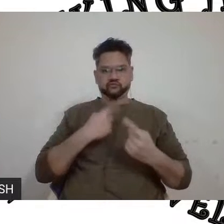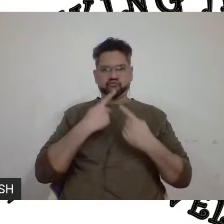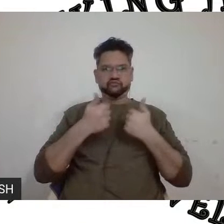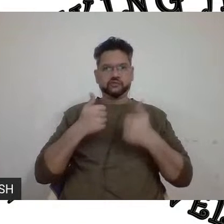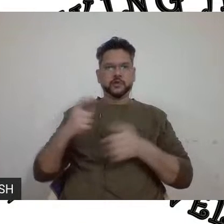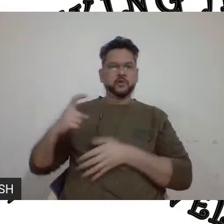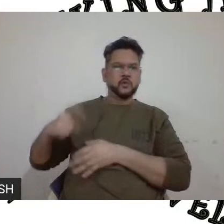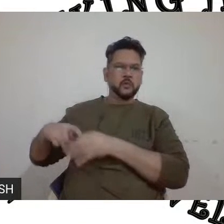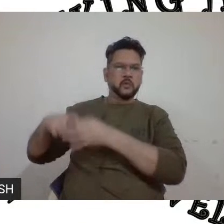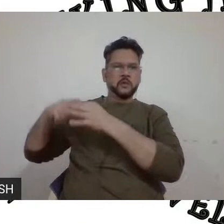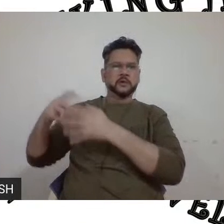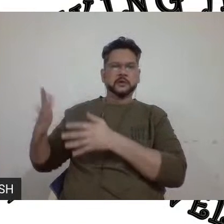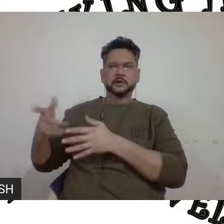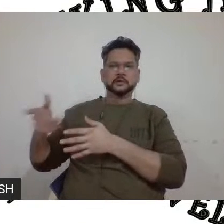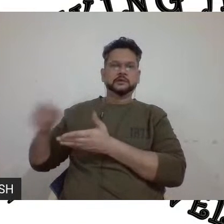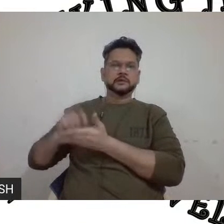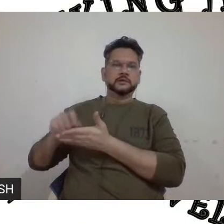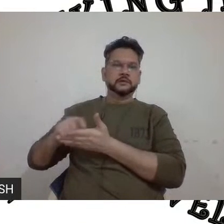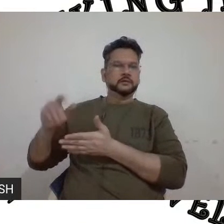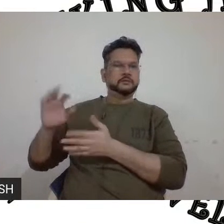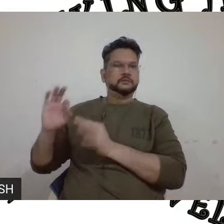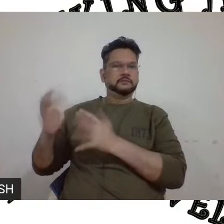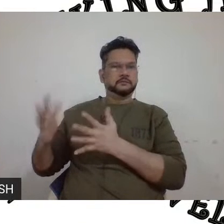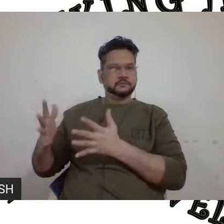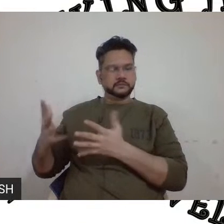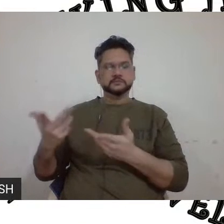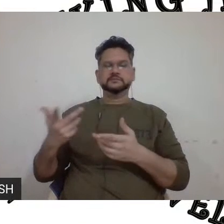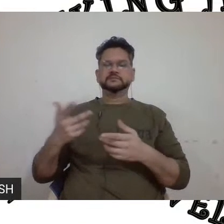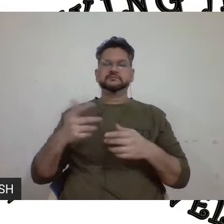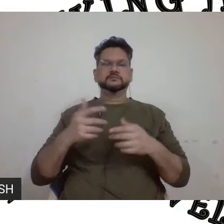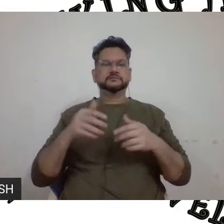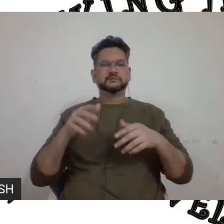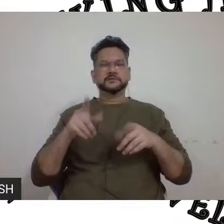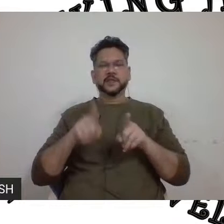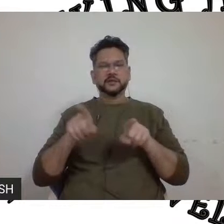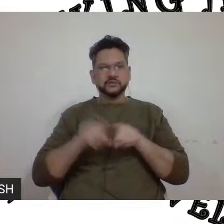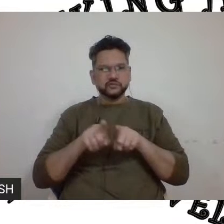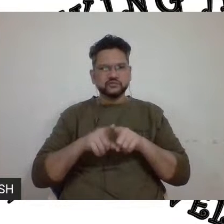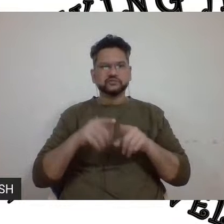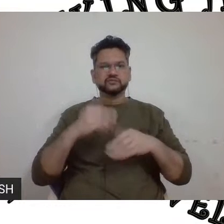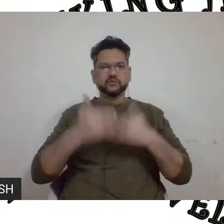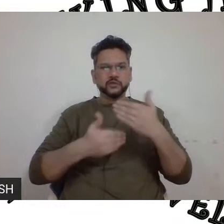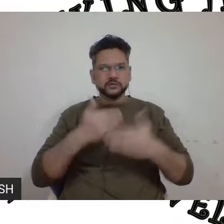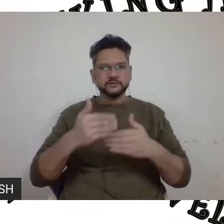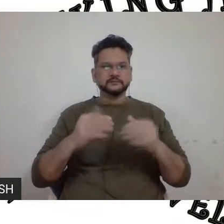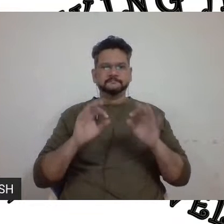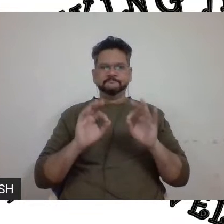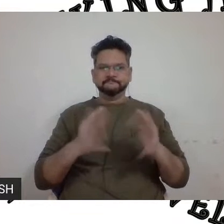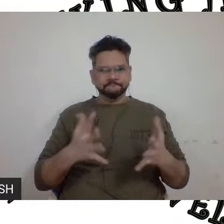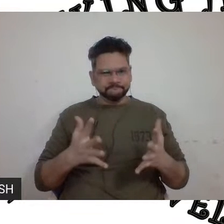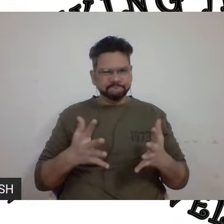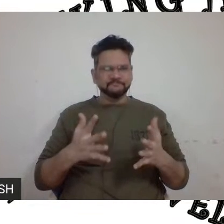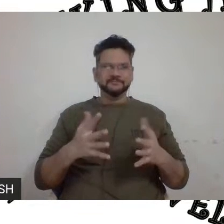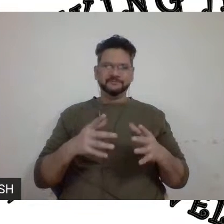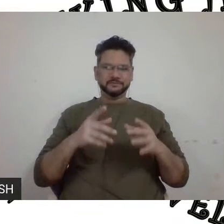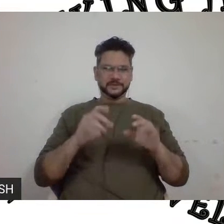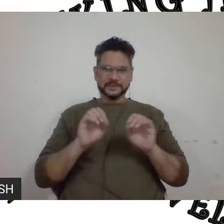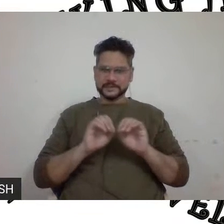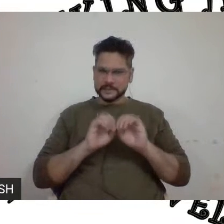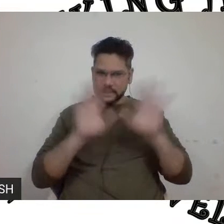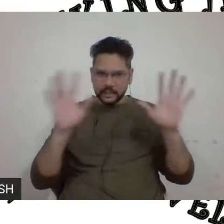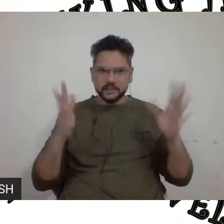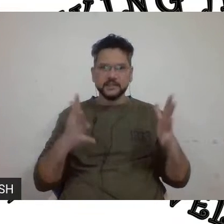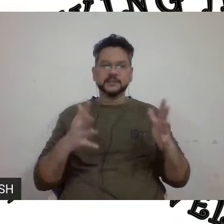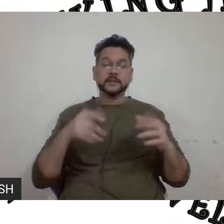and then there are not proper arrangements that one would make, and these things are not highlighted to the